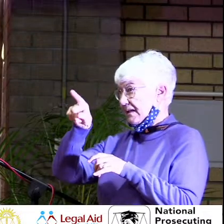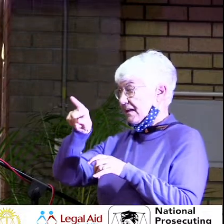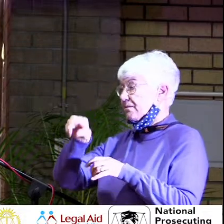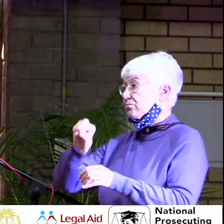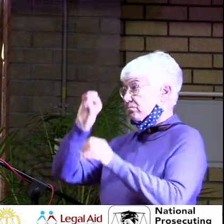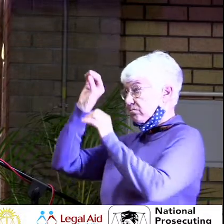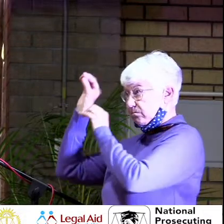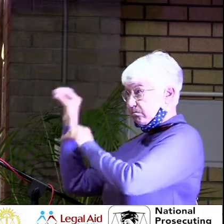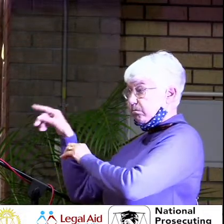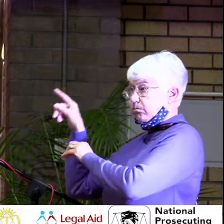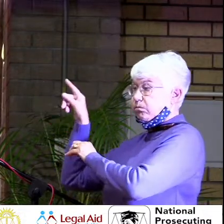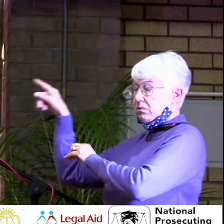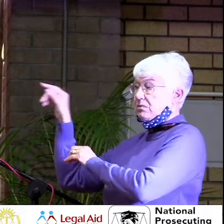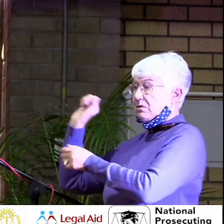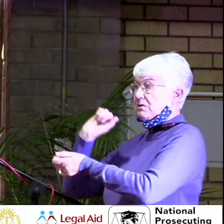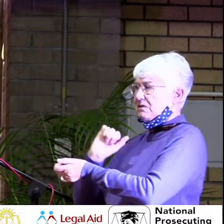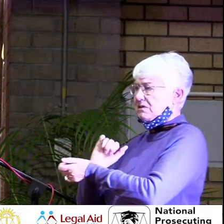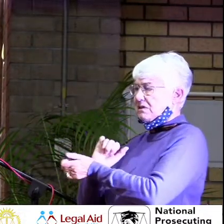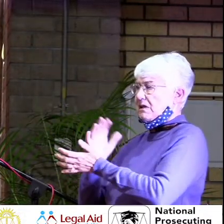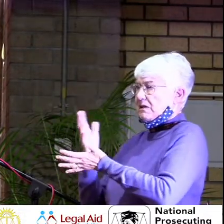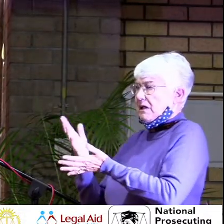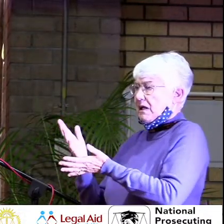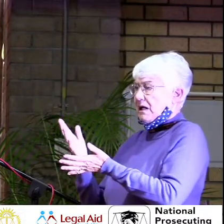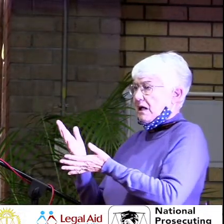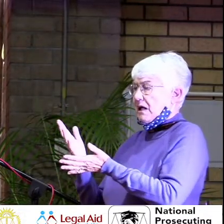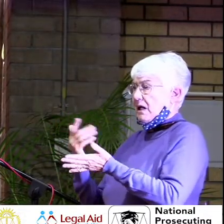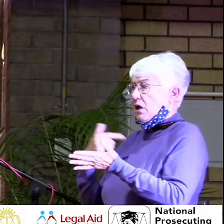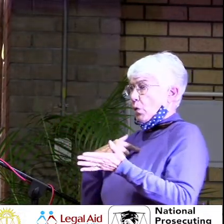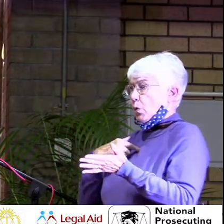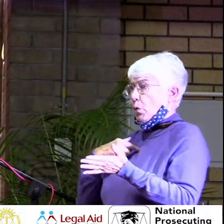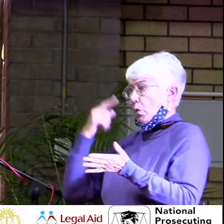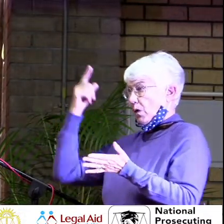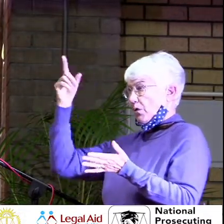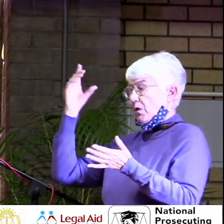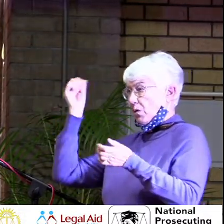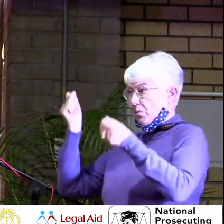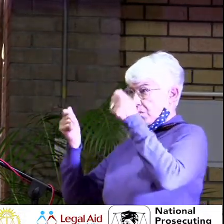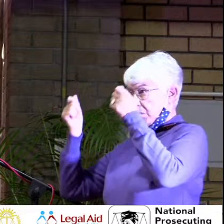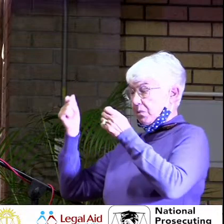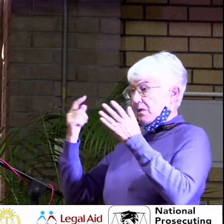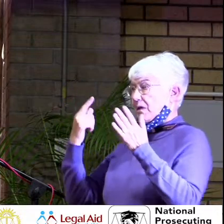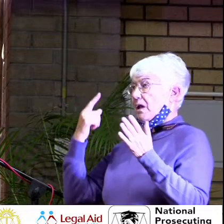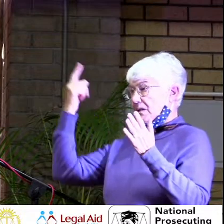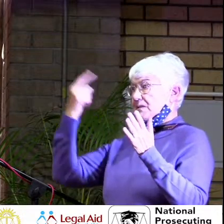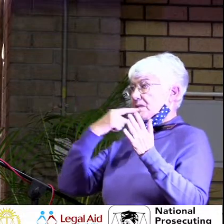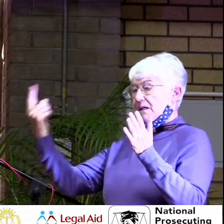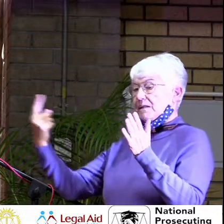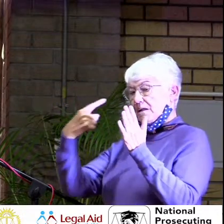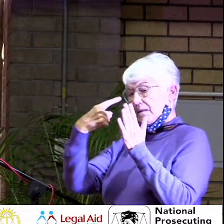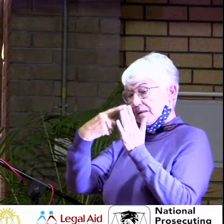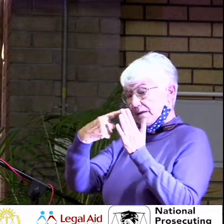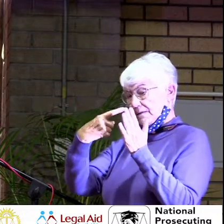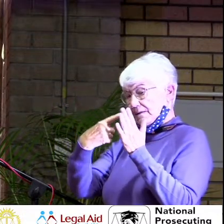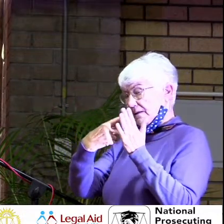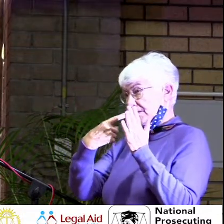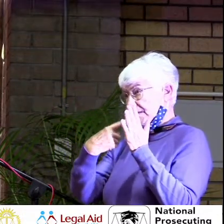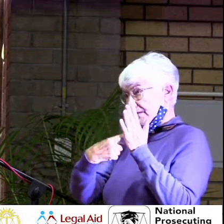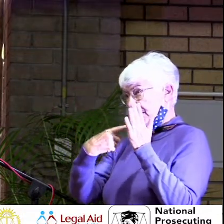And how do we do this? We have to make sure that